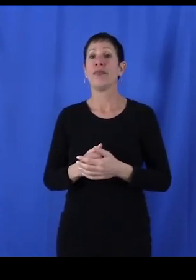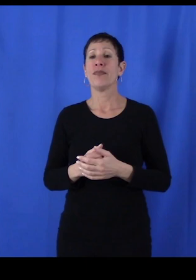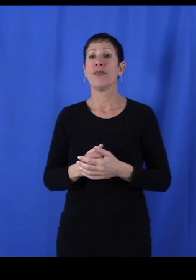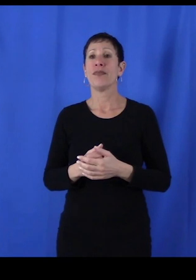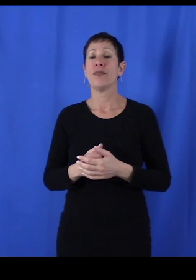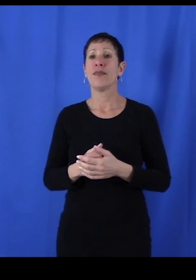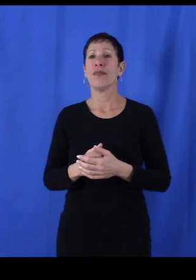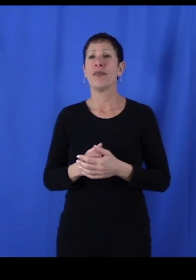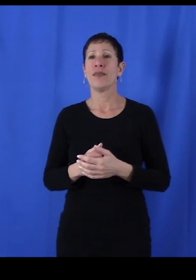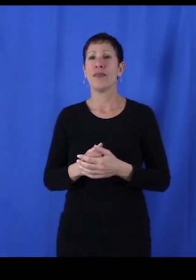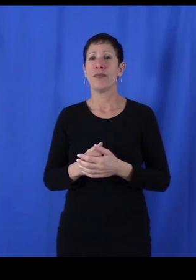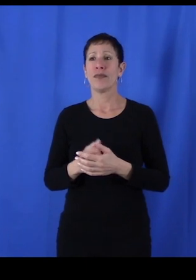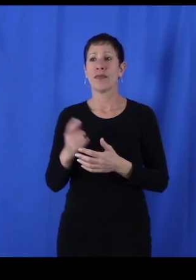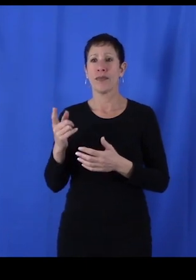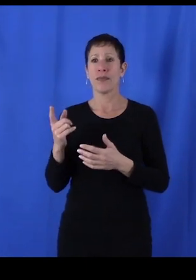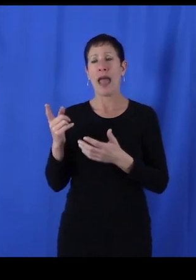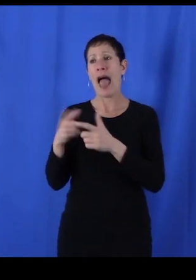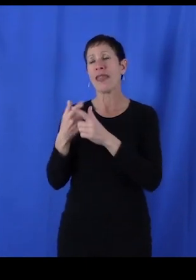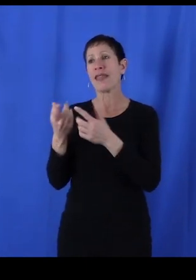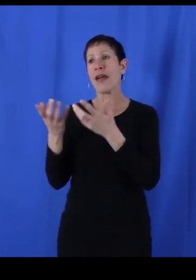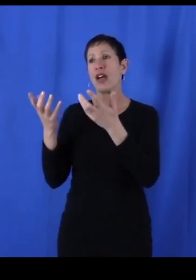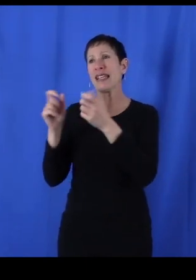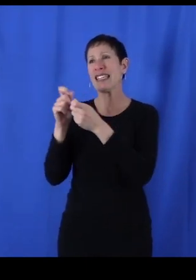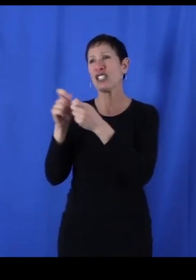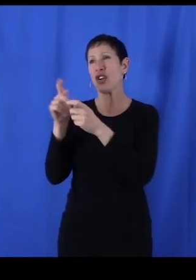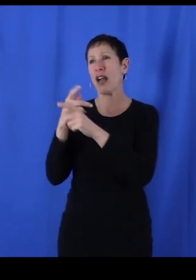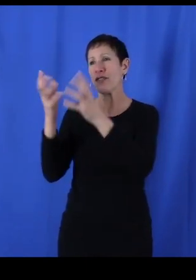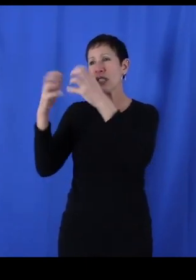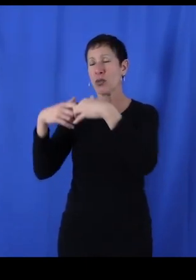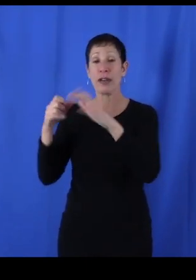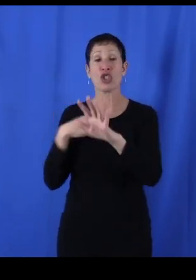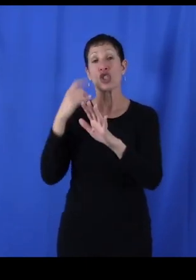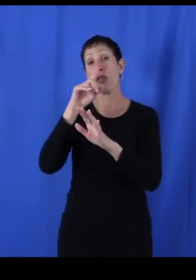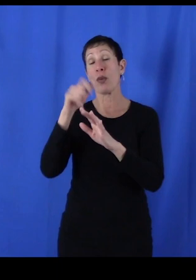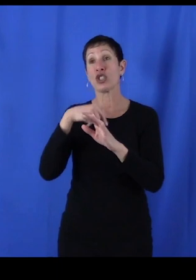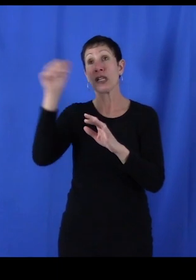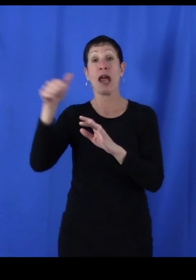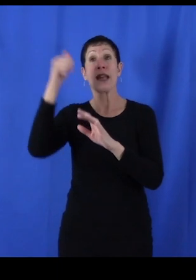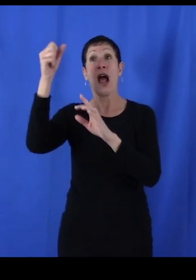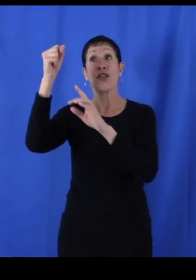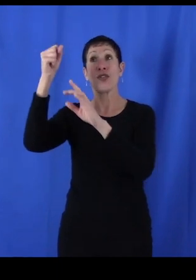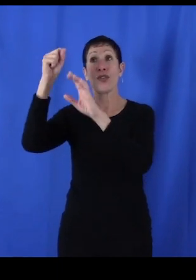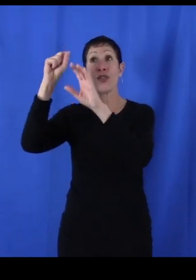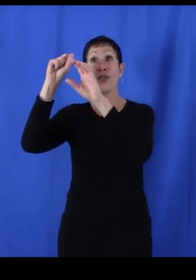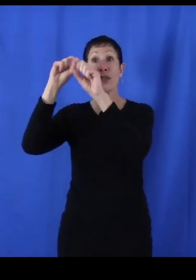And a certain disintegration, right? So the question would be, in other societies that don't emphasize this, right,